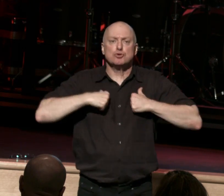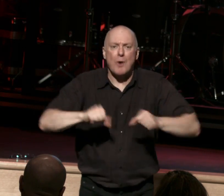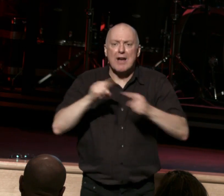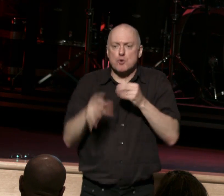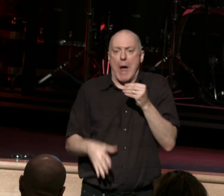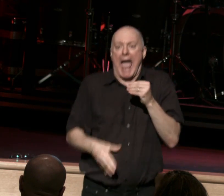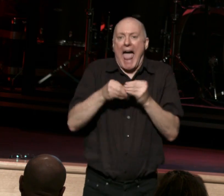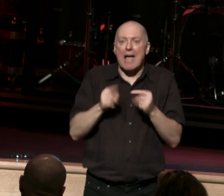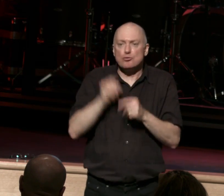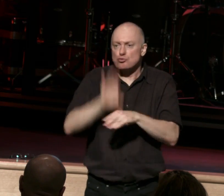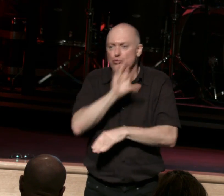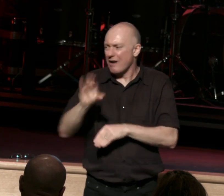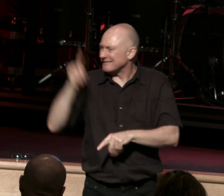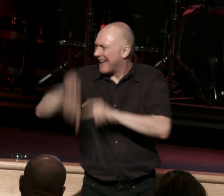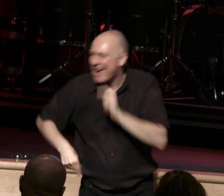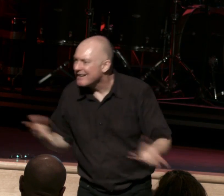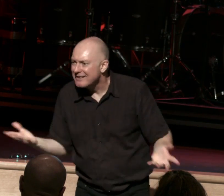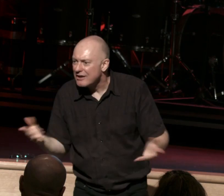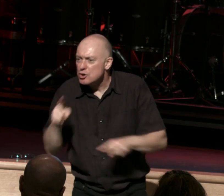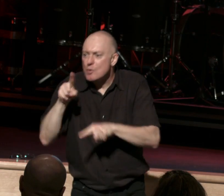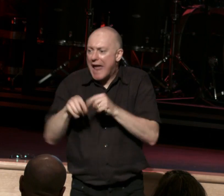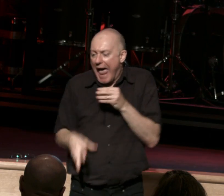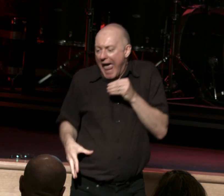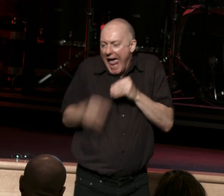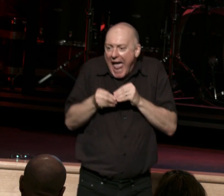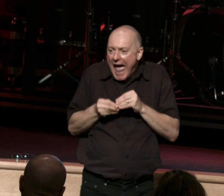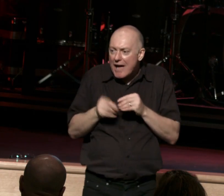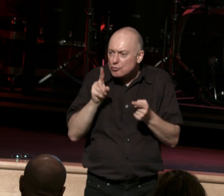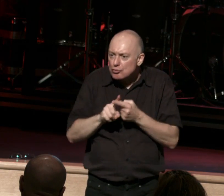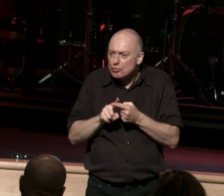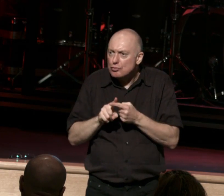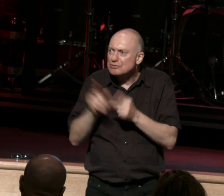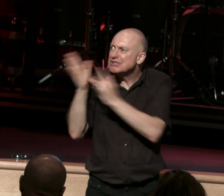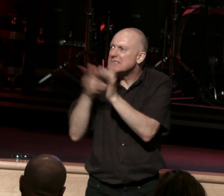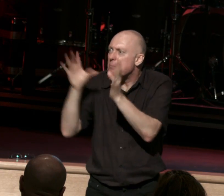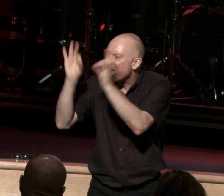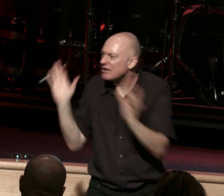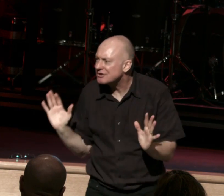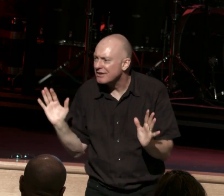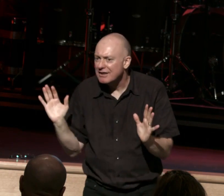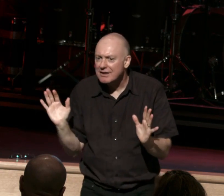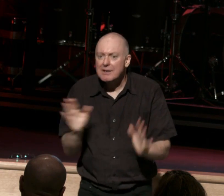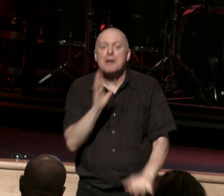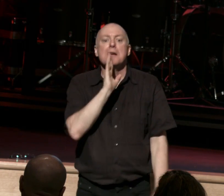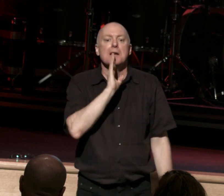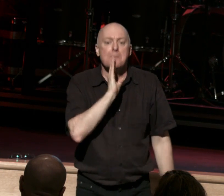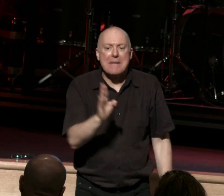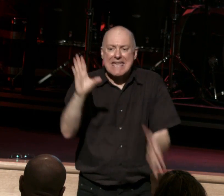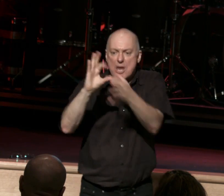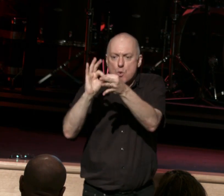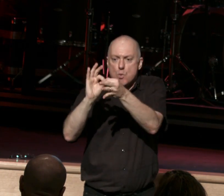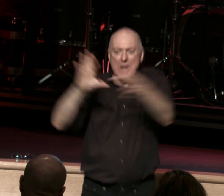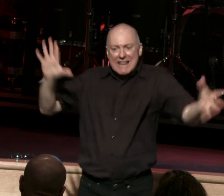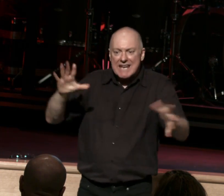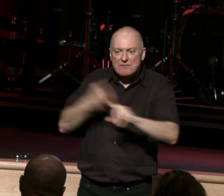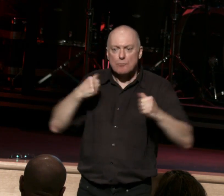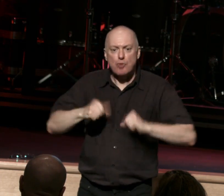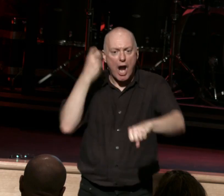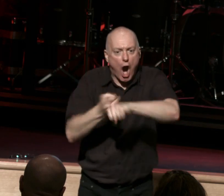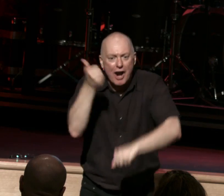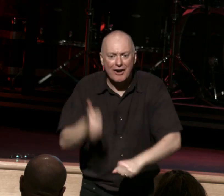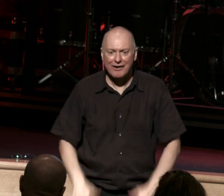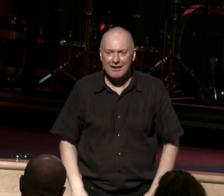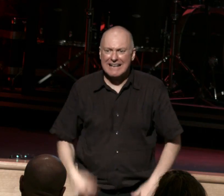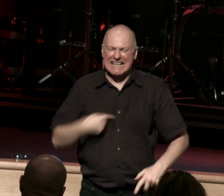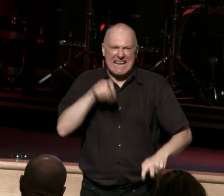Stop trying to add to the cross. You can't add to perfection. Loved ones, be released from